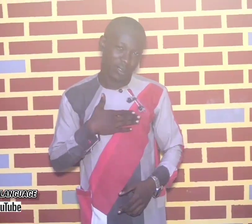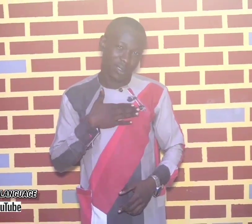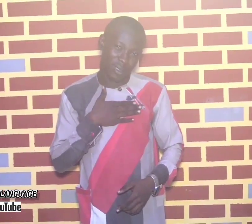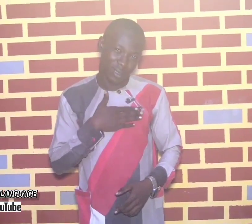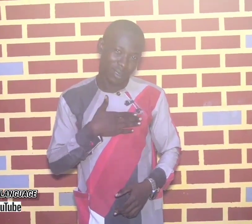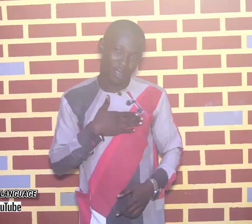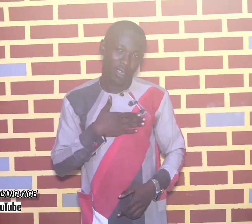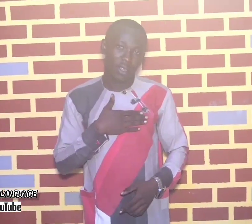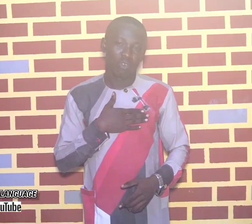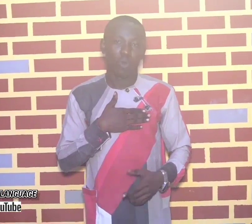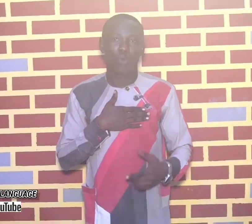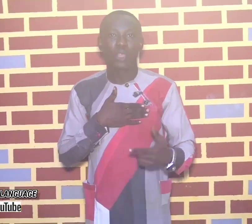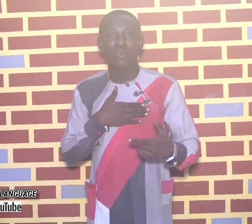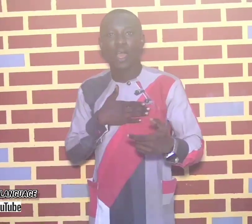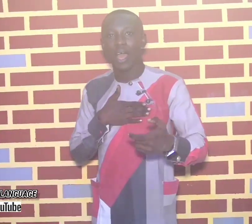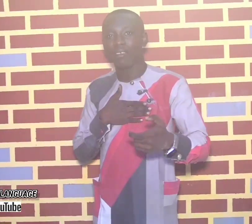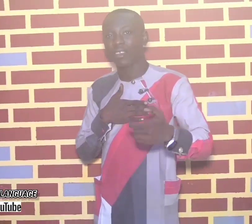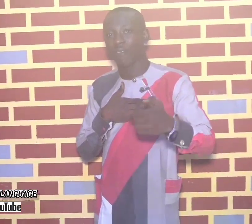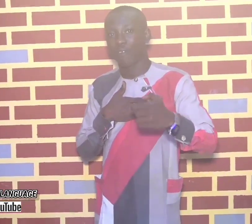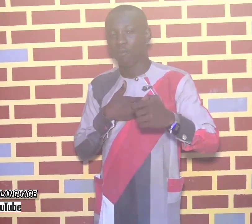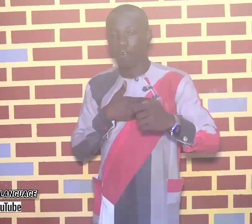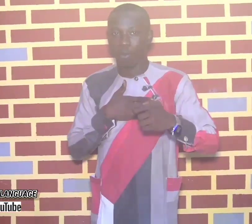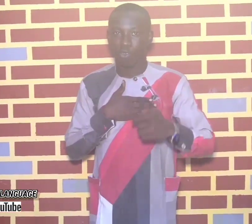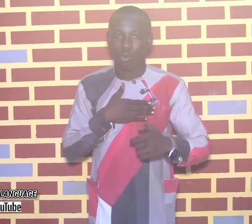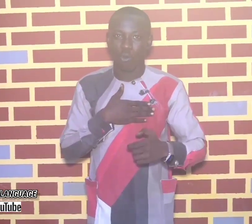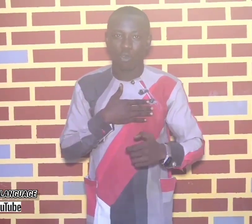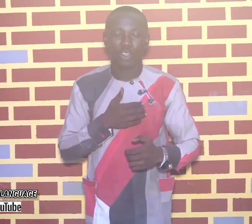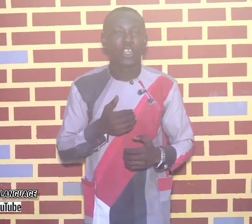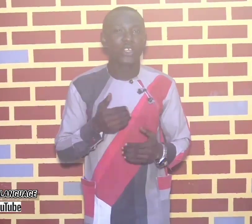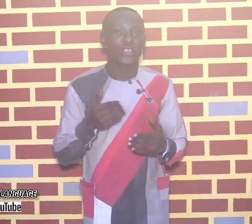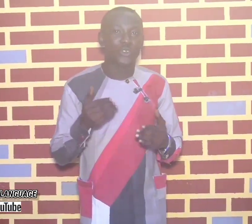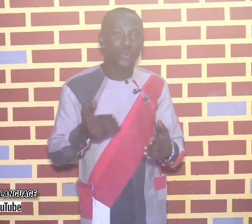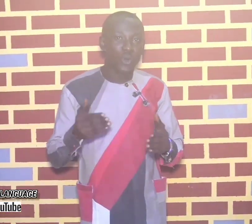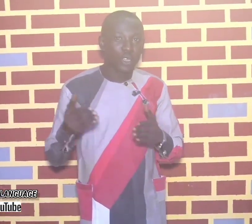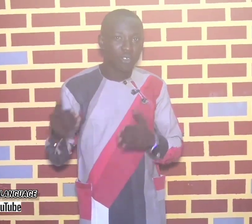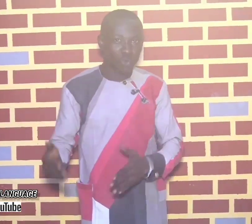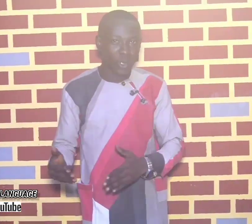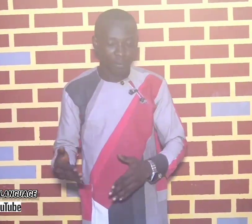Please. So when you are asking a favor from someone, you go this way.